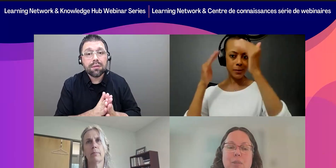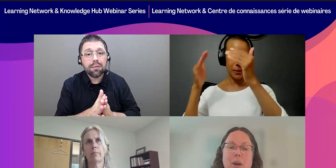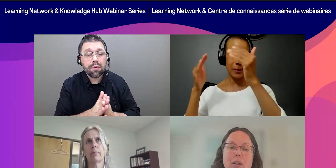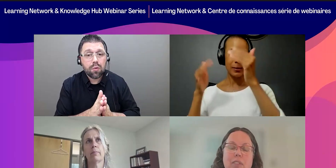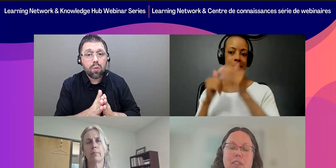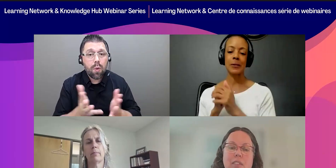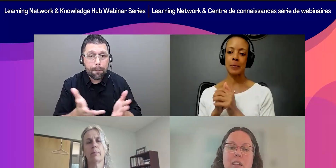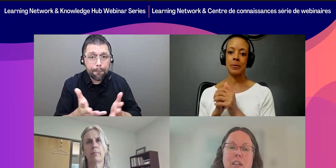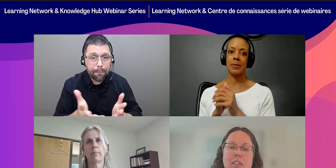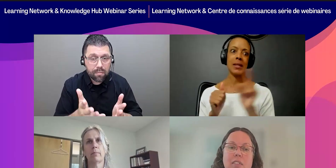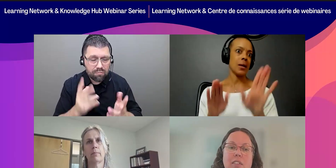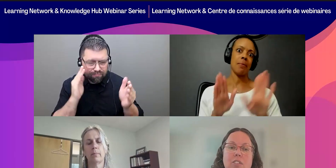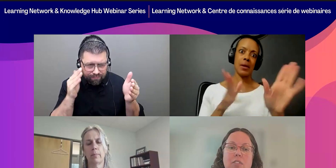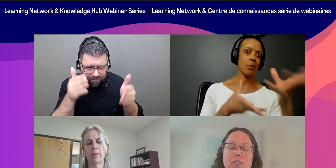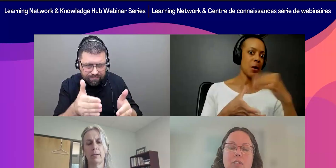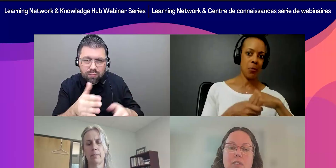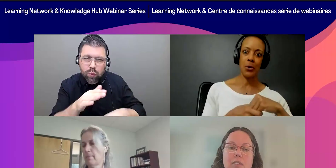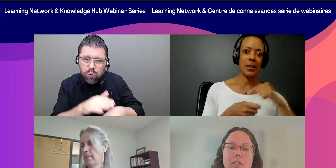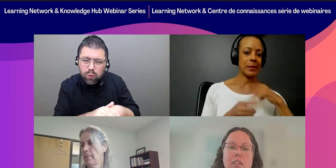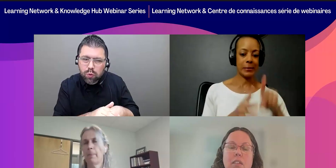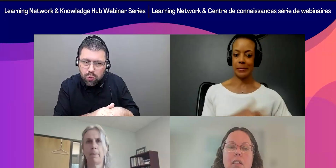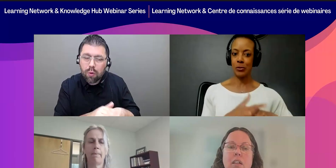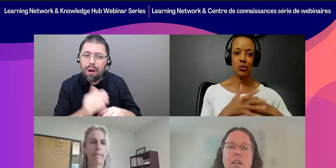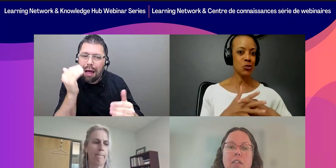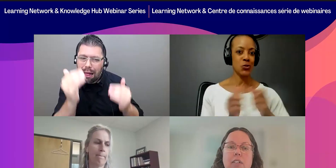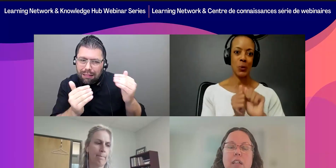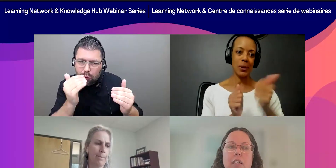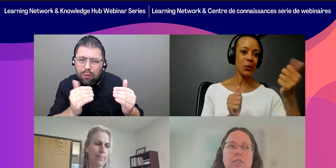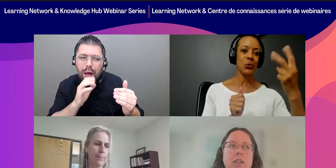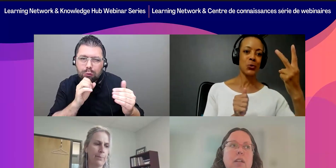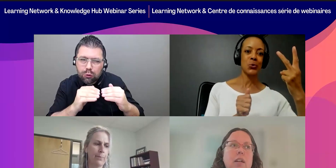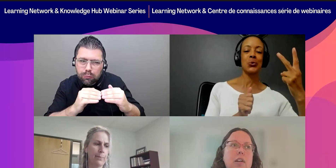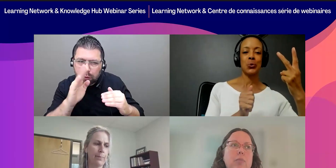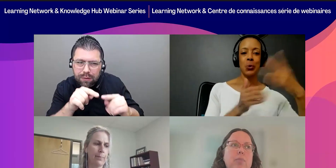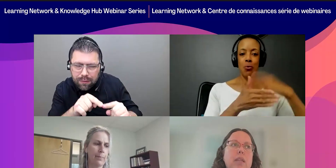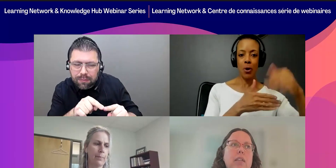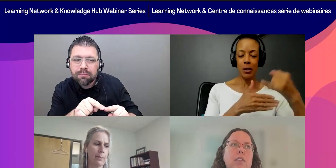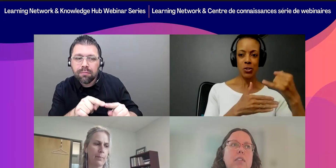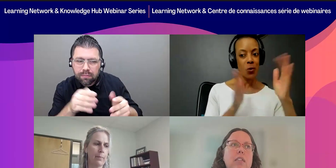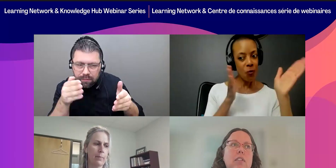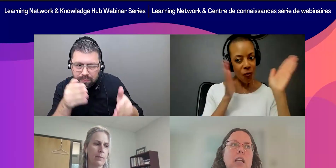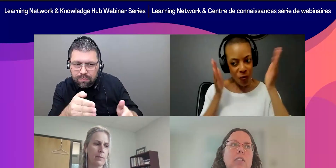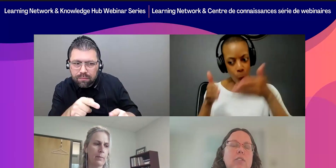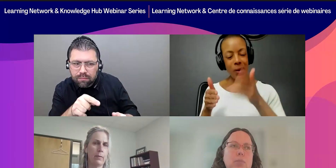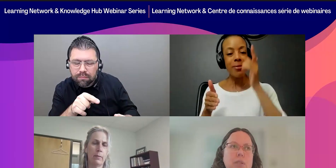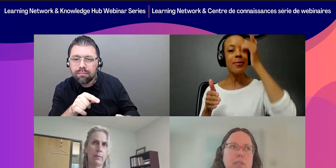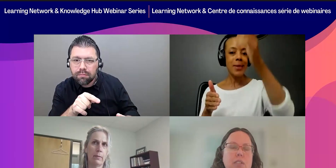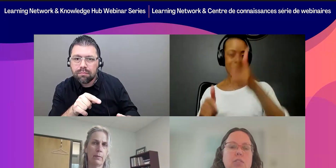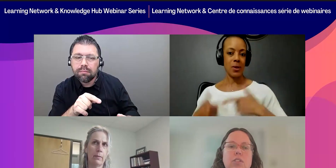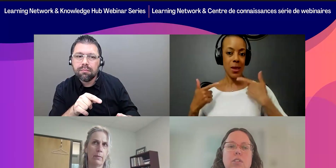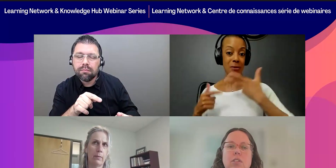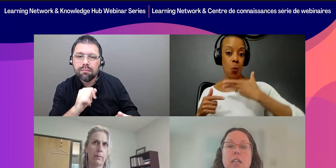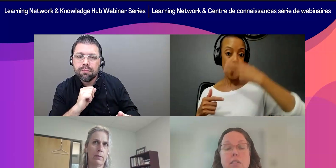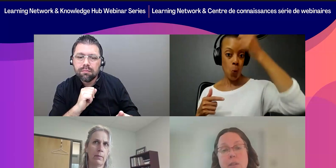it's fabulous to be part of this initiative and focusing on later life. In the elder